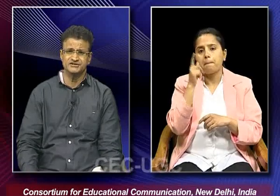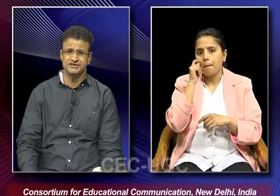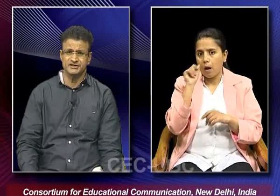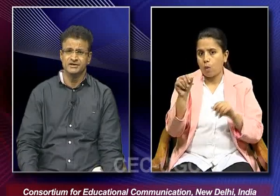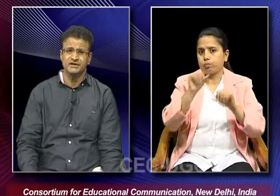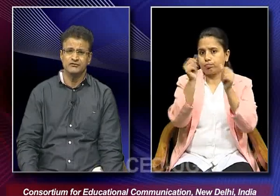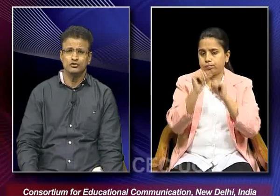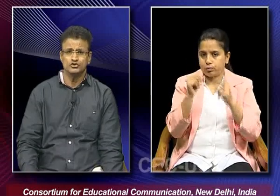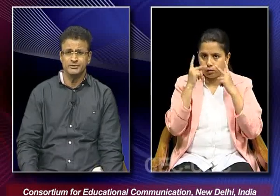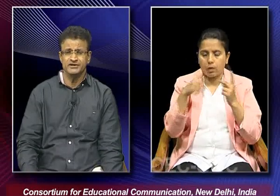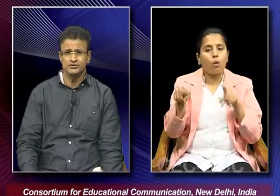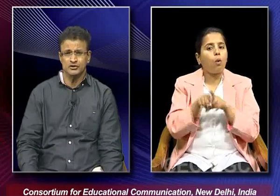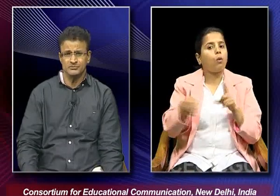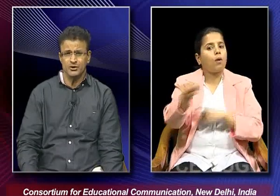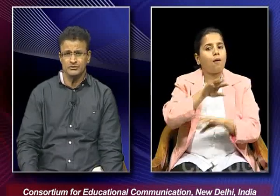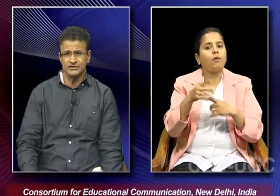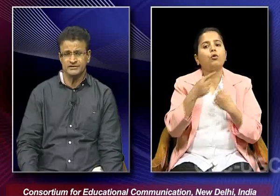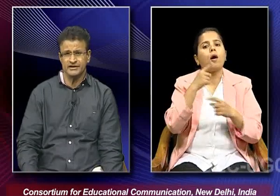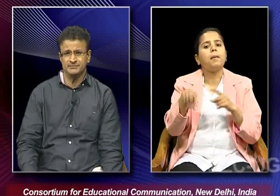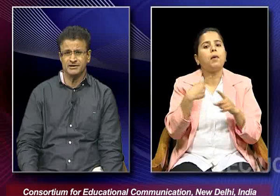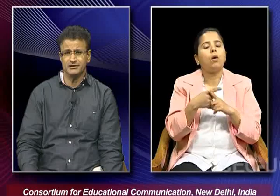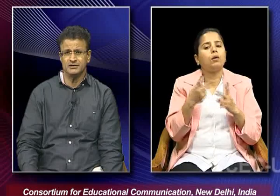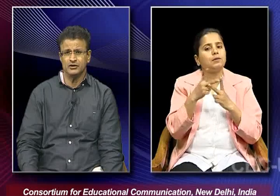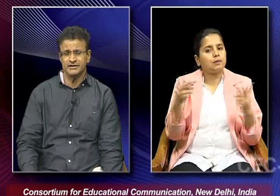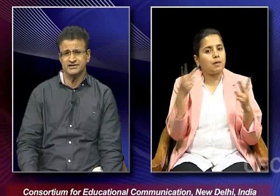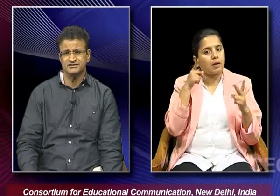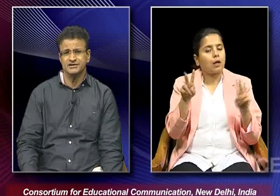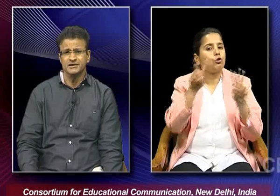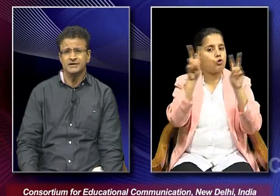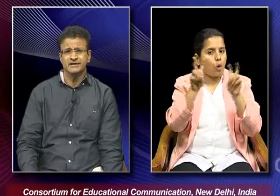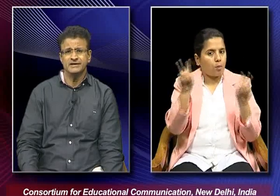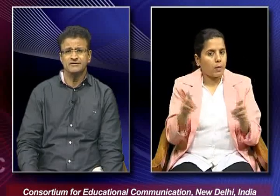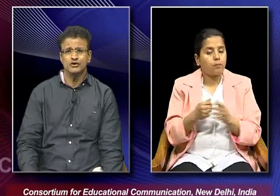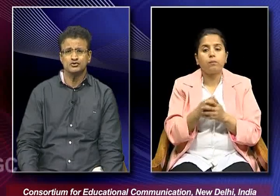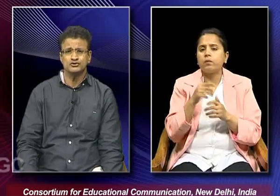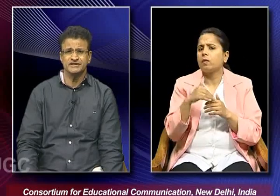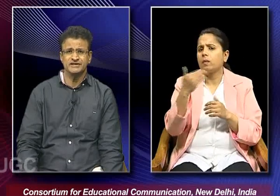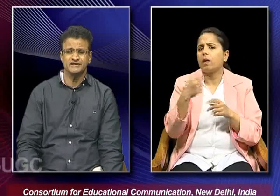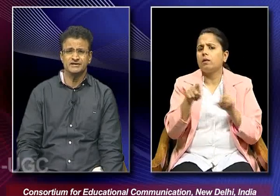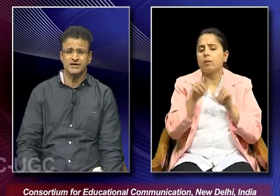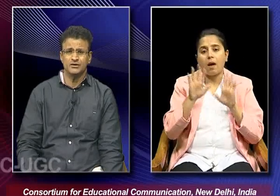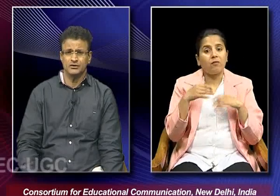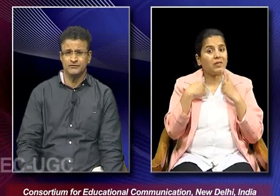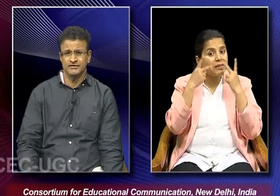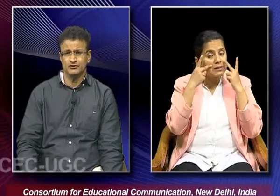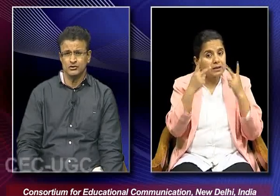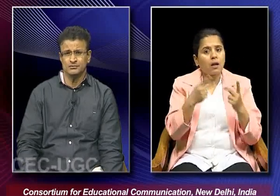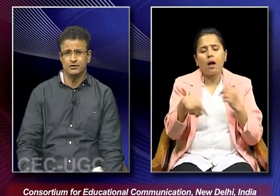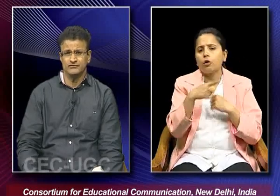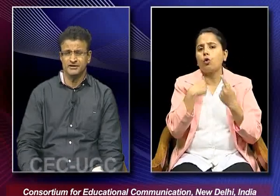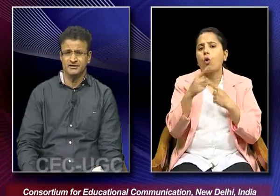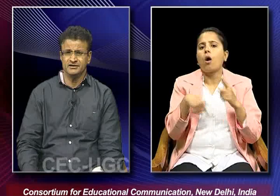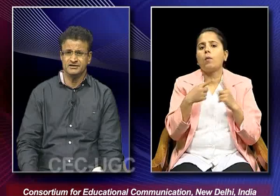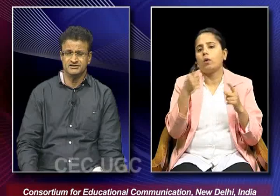characters, they have also been talked about in that particular context. Then we also see that how when we talk